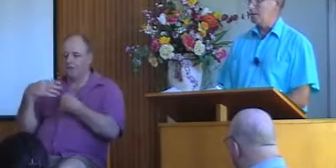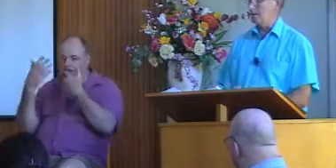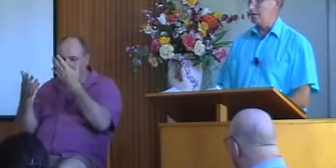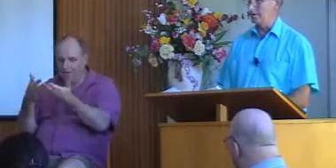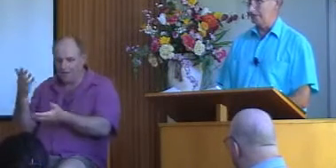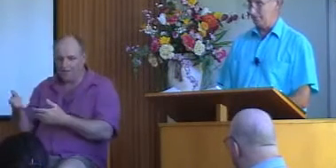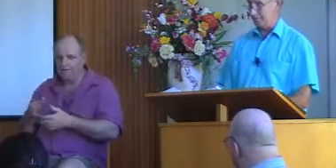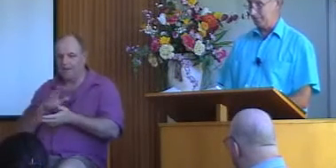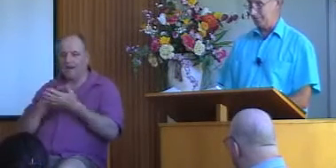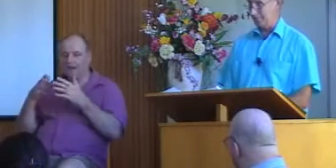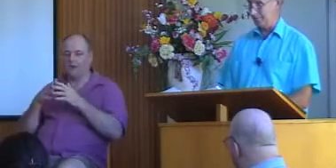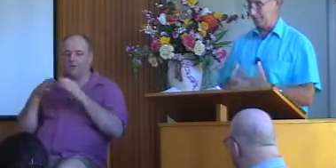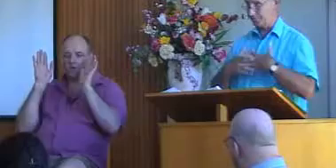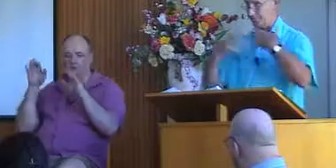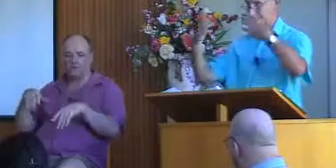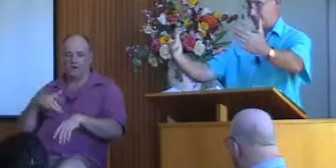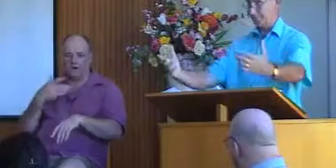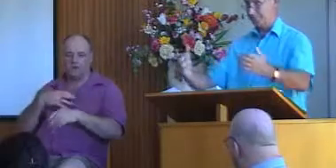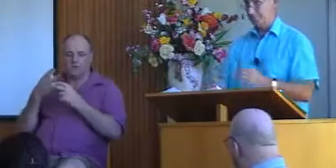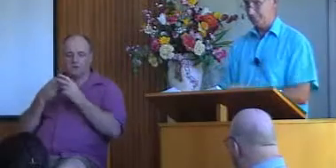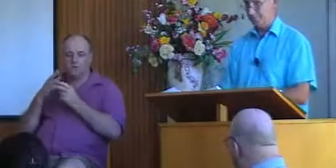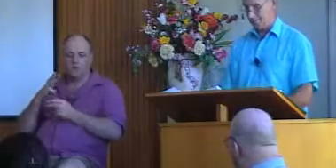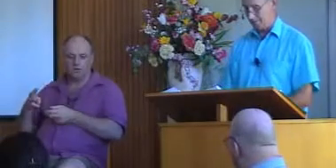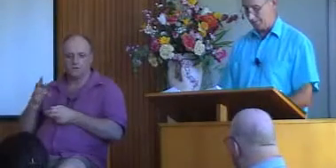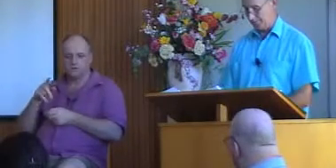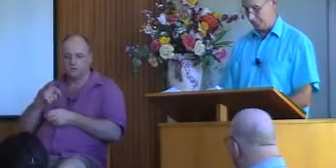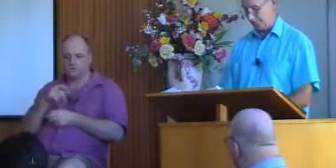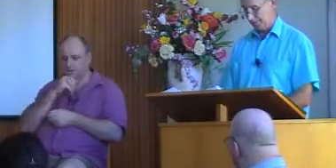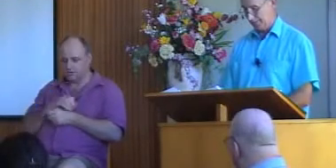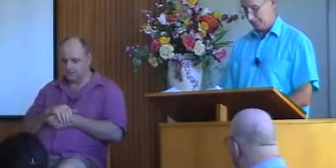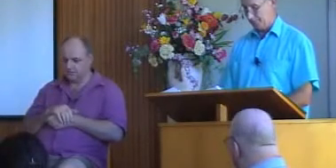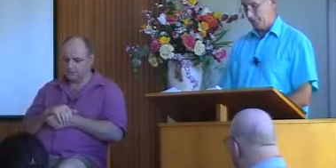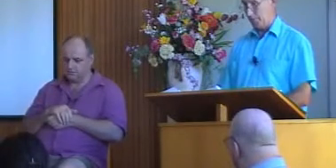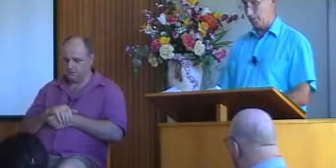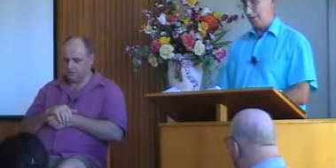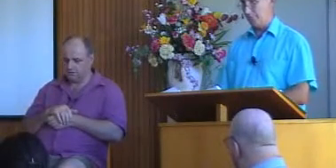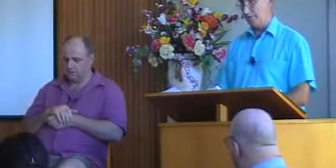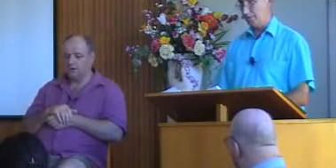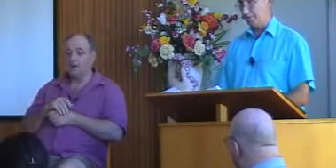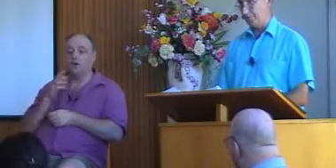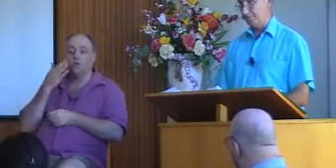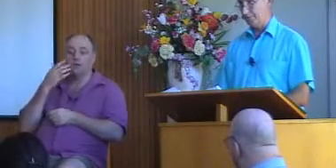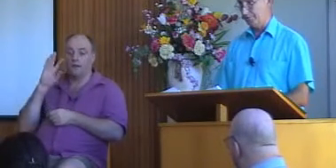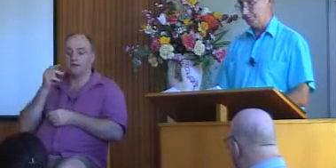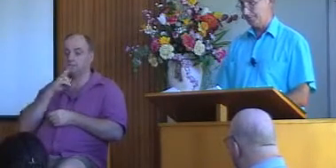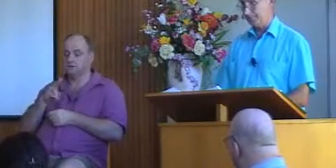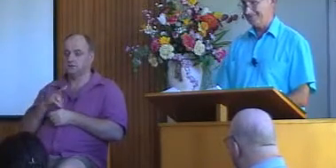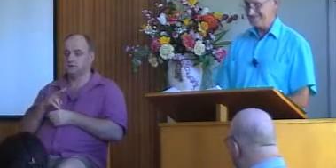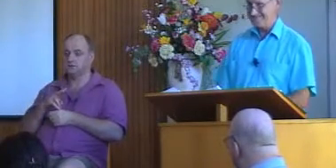there's no way I could ever get up again and disclose my life history. So we went away from there quite